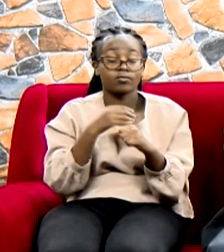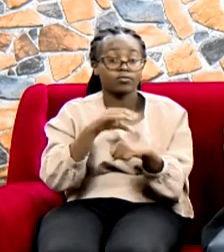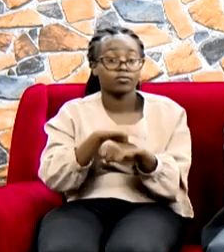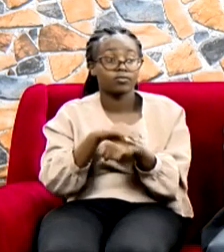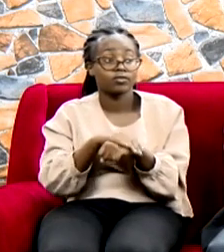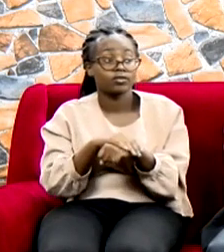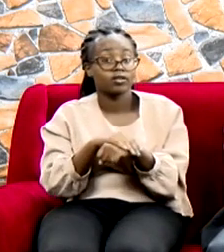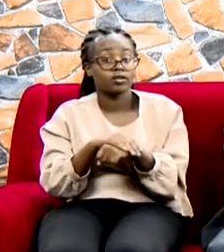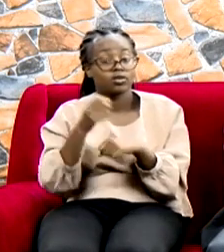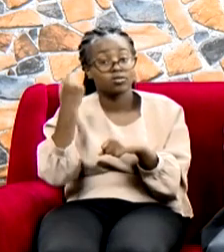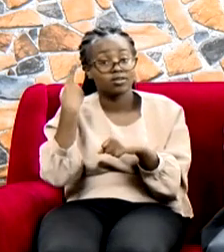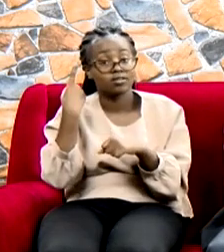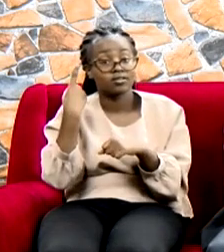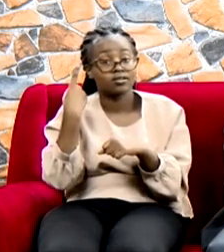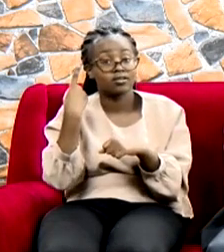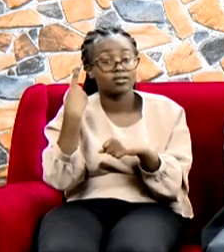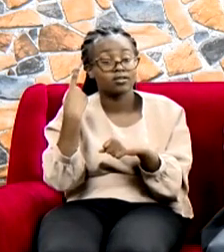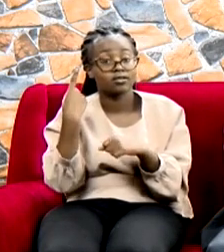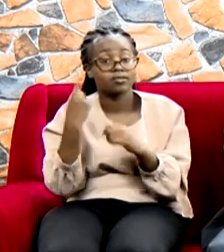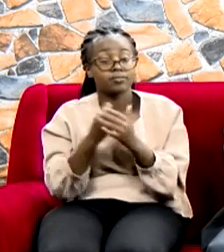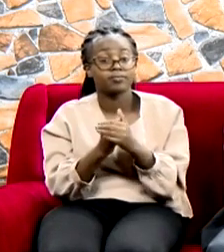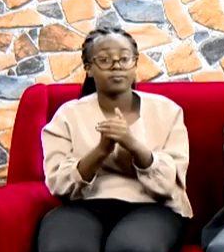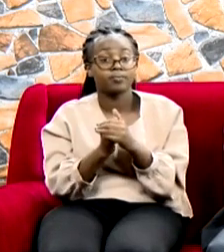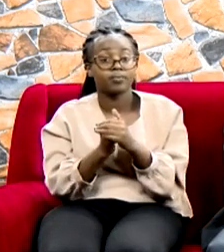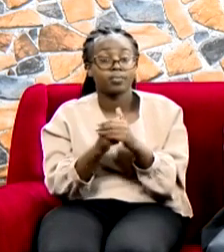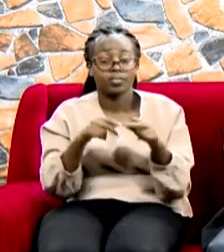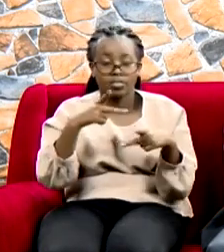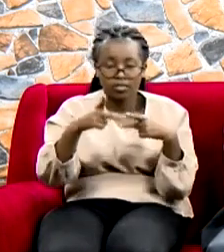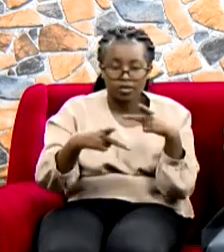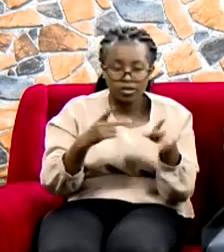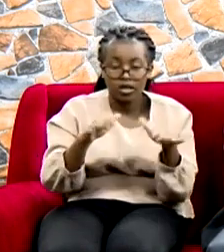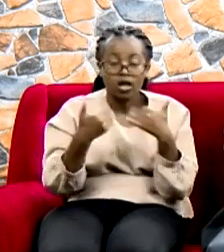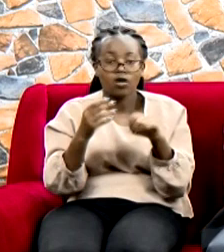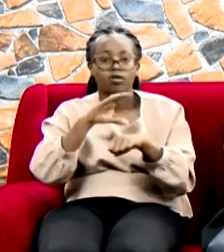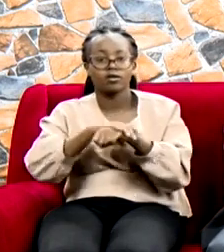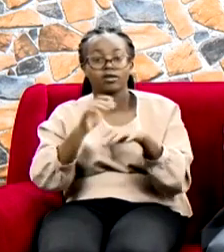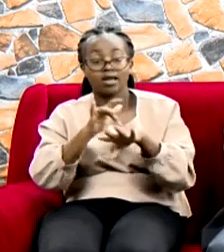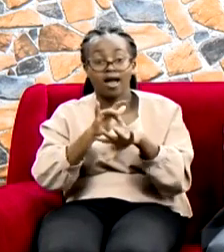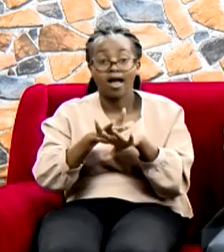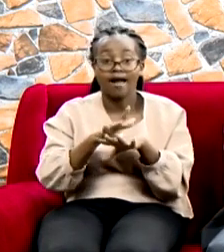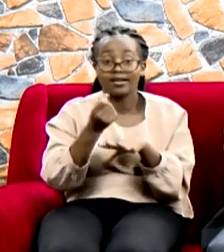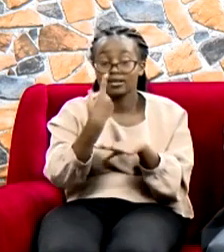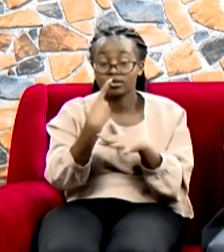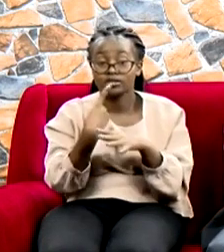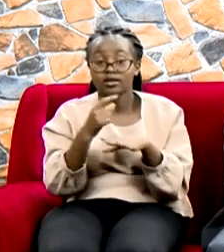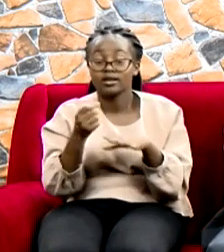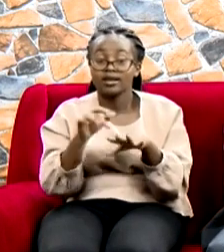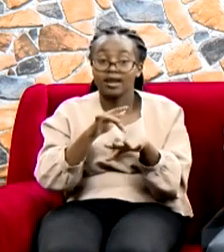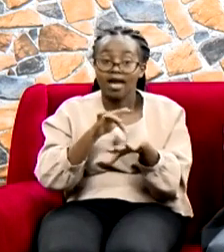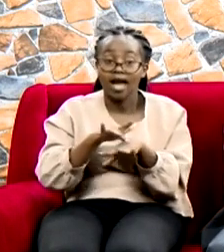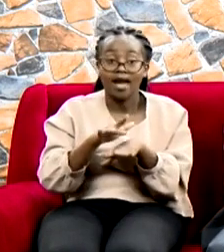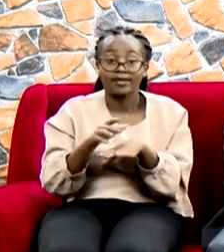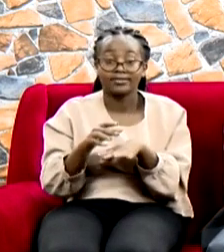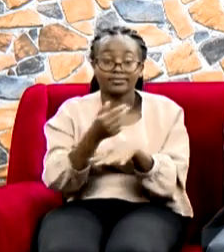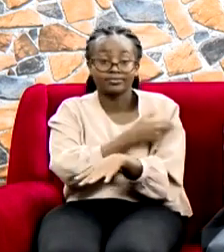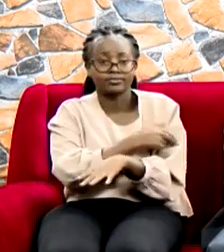gotten to get to understand the process of how to get early diagnosis and early intervention. Like,